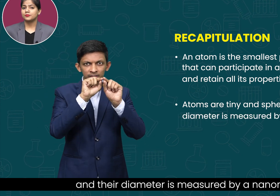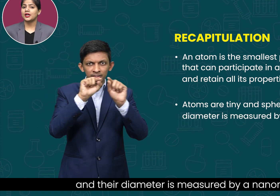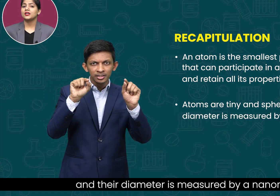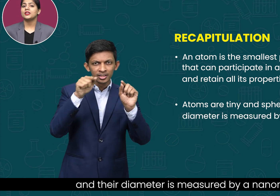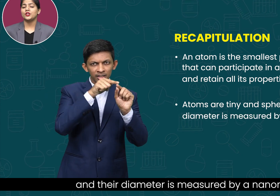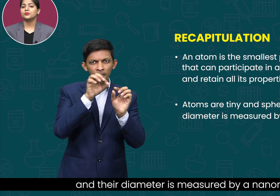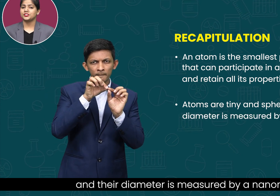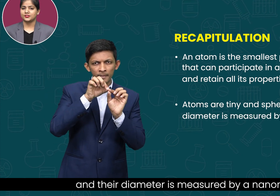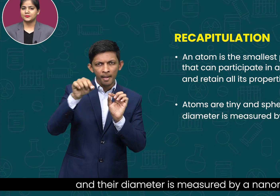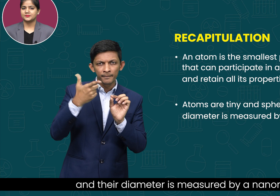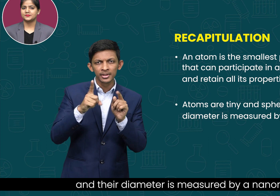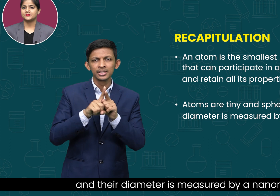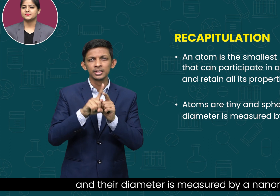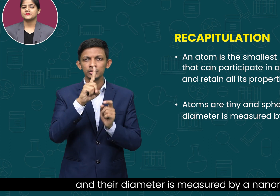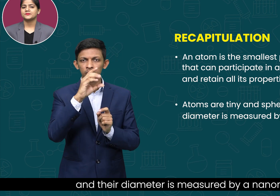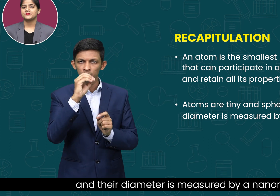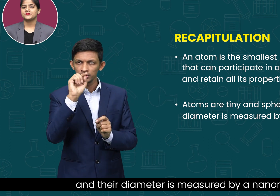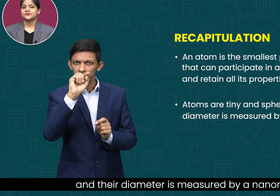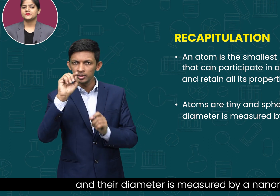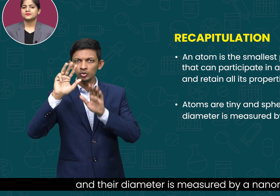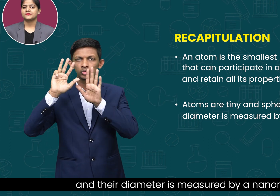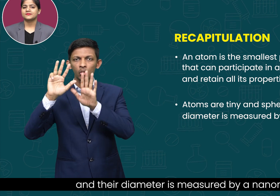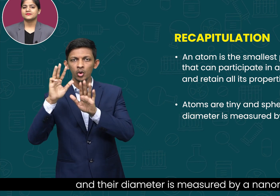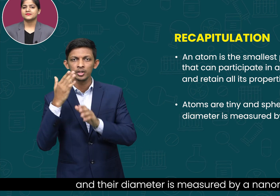measured by a nanometer.